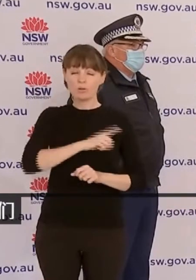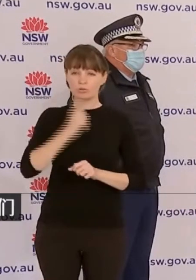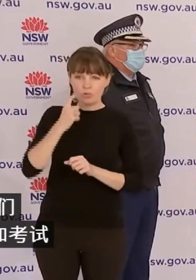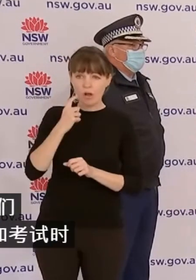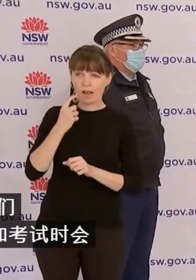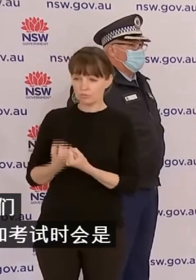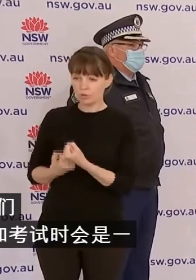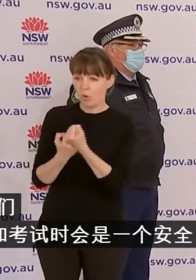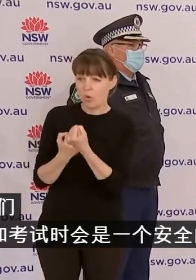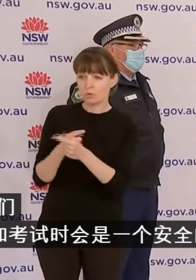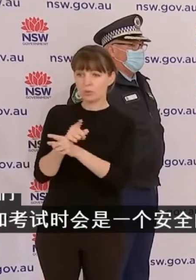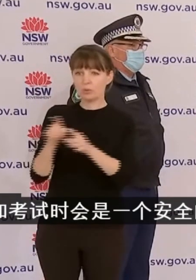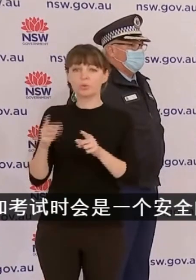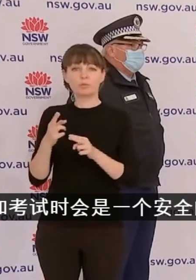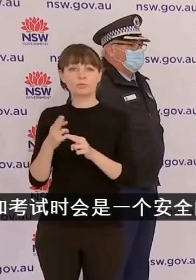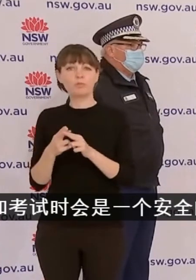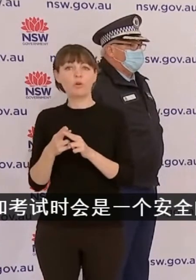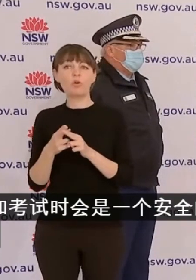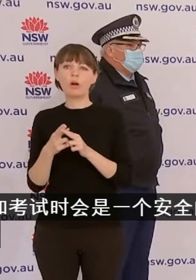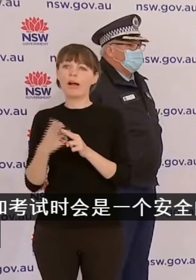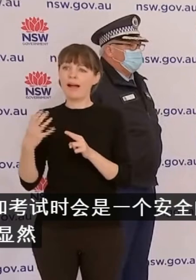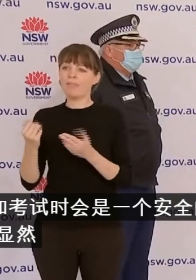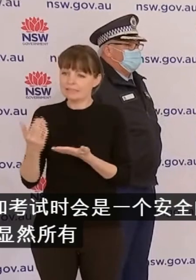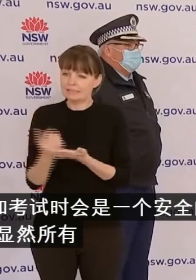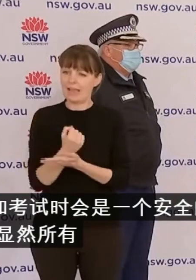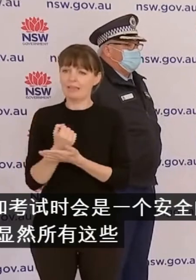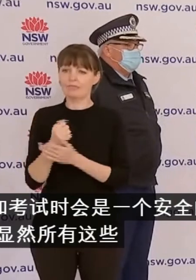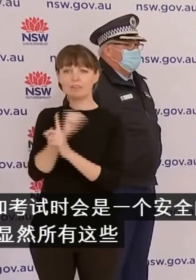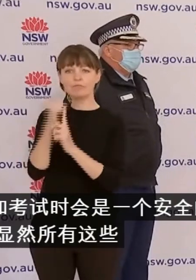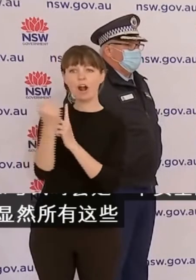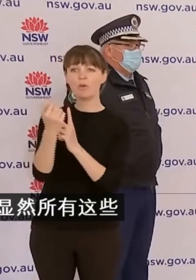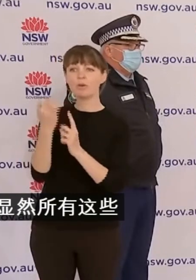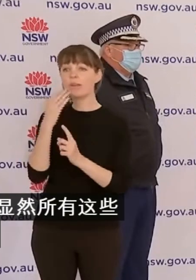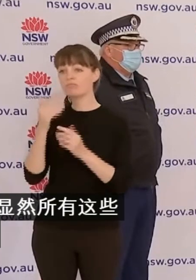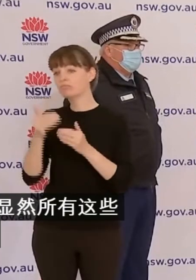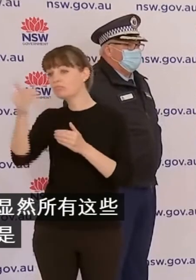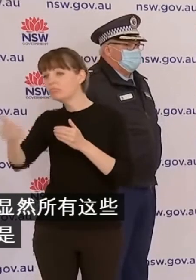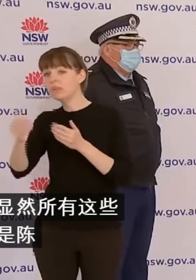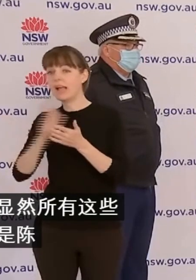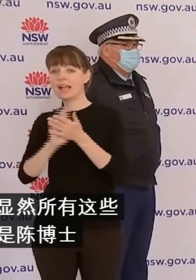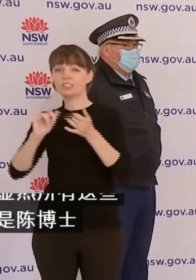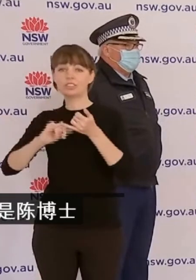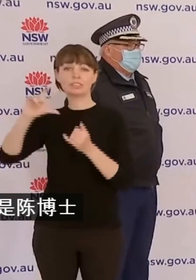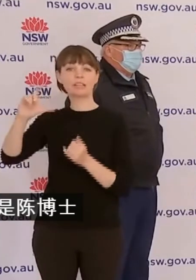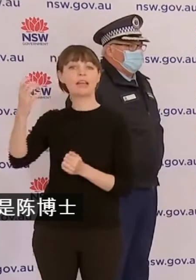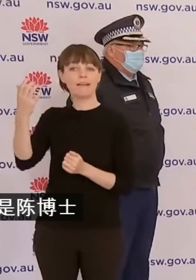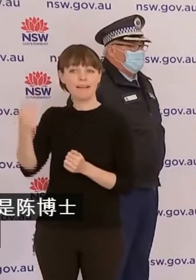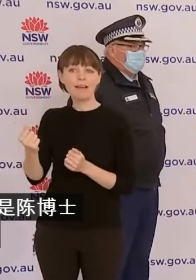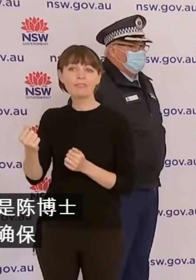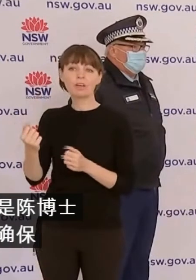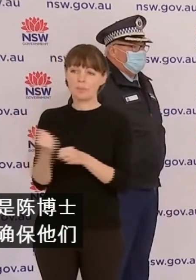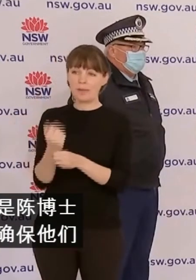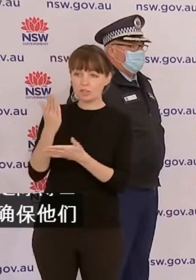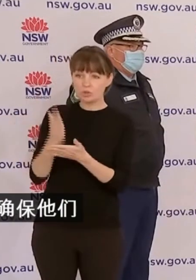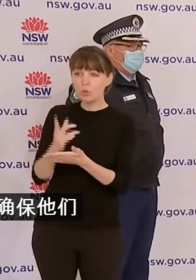their exams in October, it'll be a safe environment with obviously all those safety measures that Dr. Chan is advocating to make